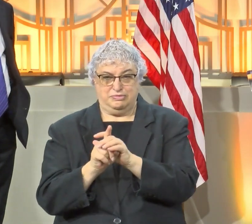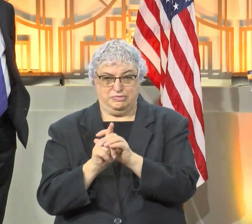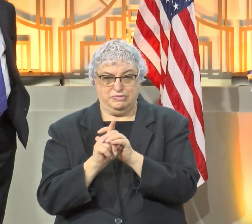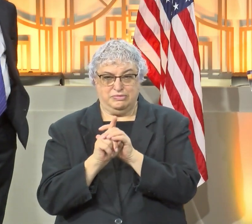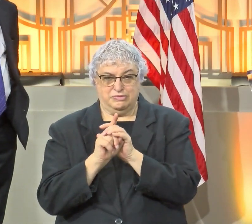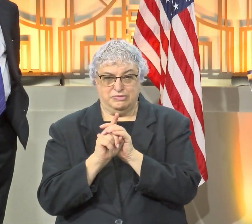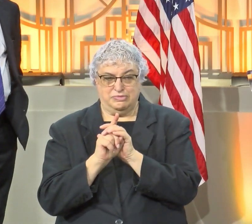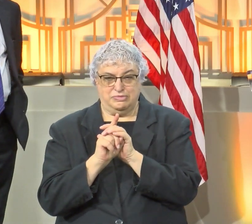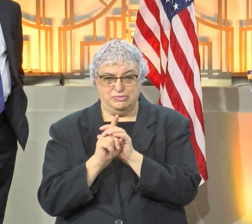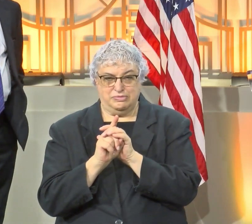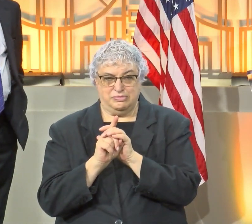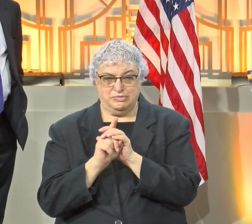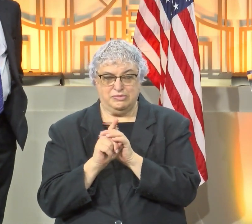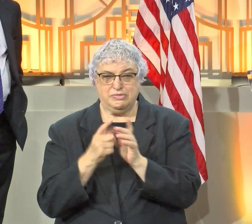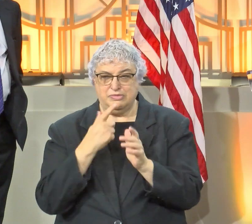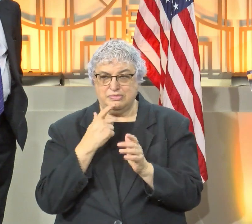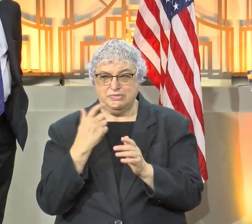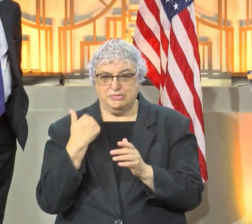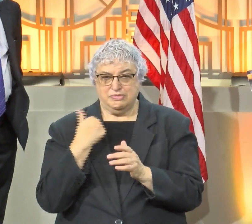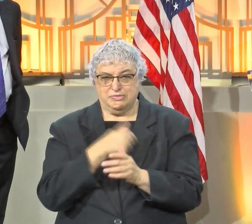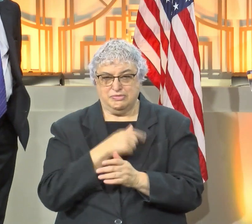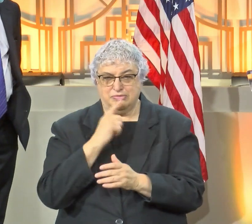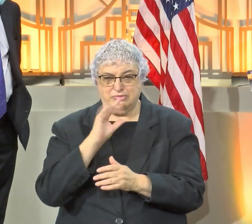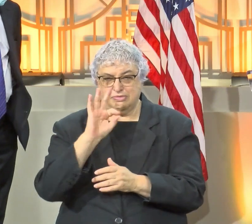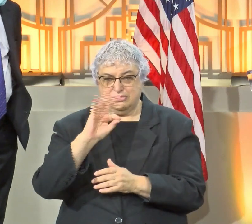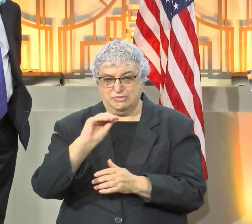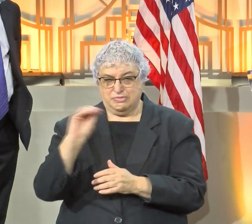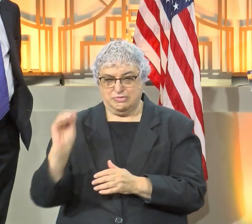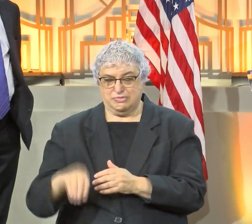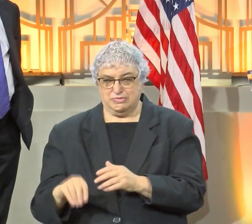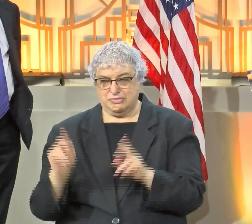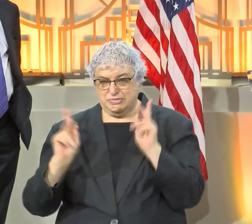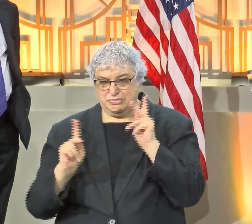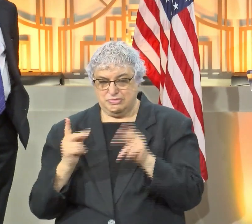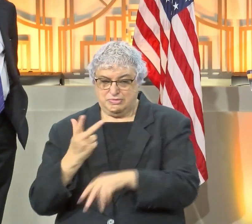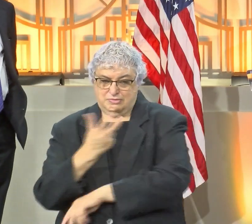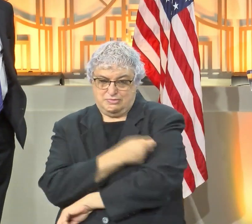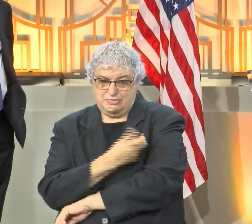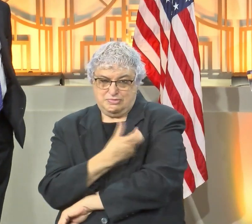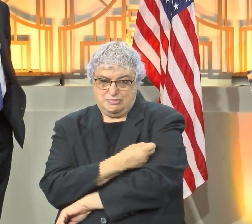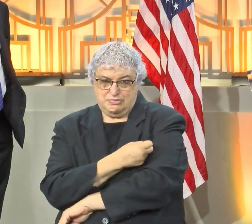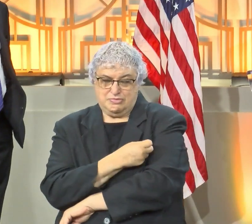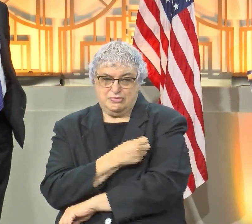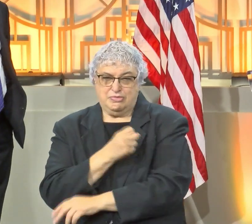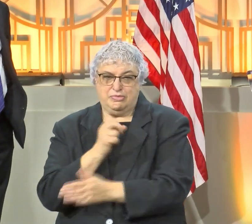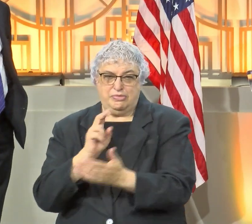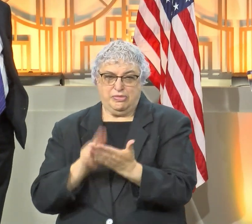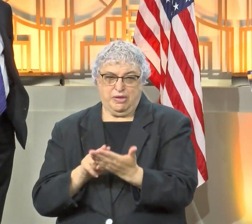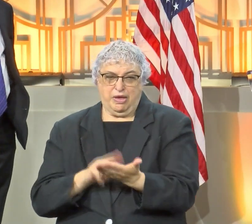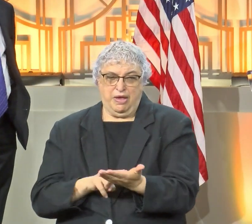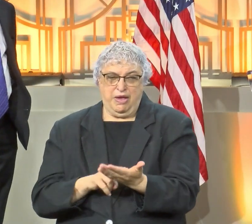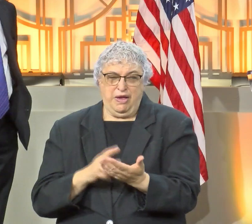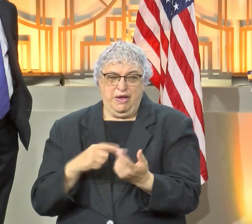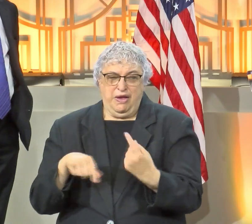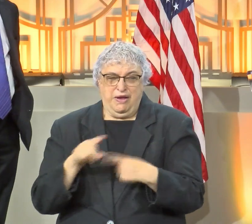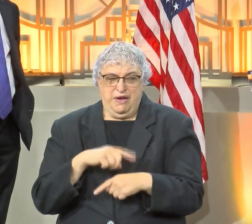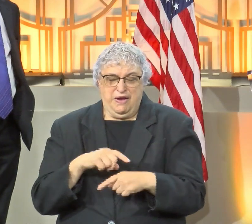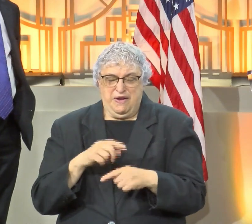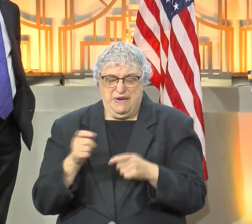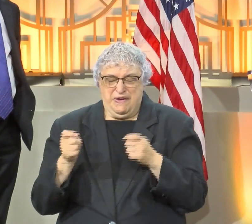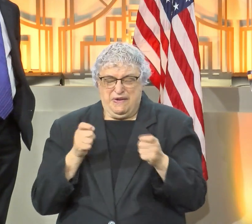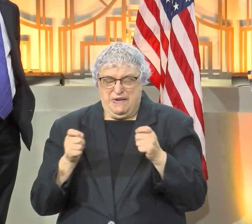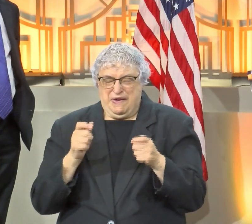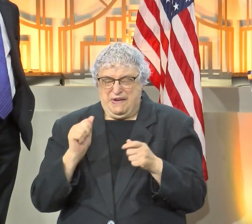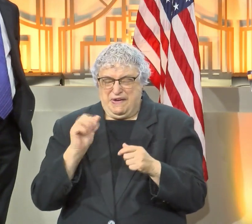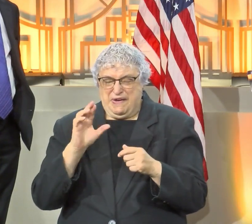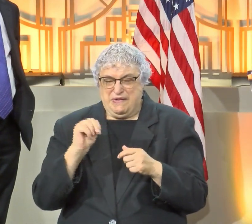that they're telling us that 90% of the infections amongst those who were enrolled in the trial were amongst what we call the control arm, the